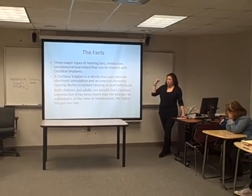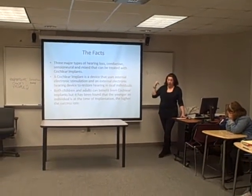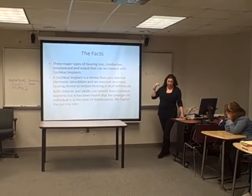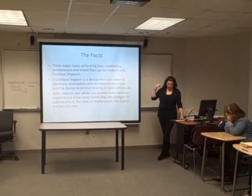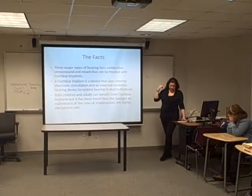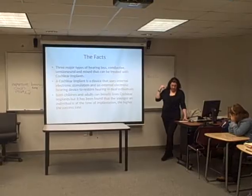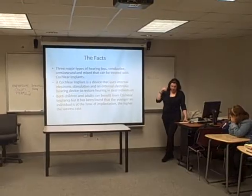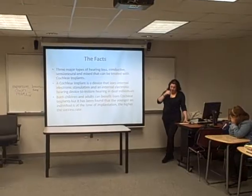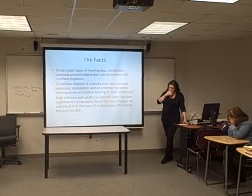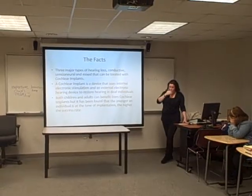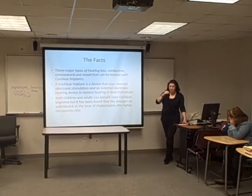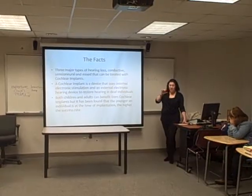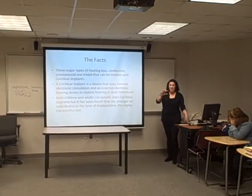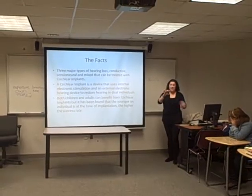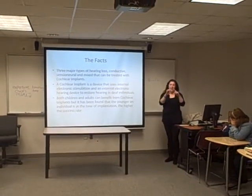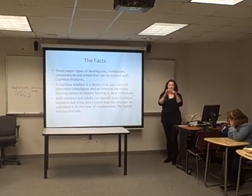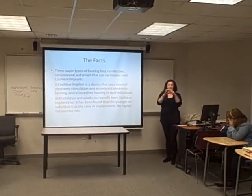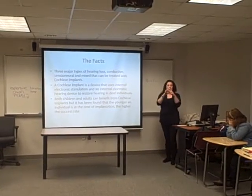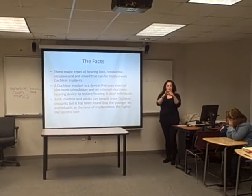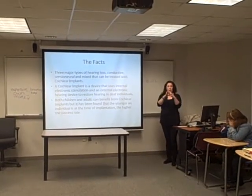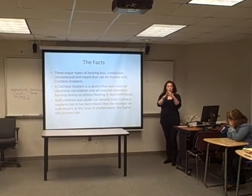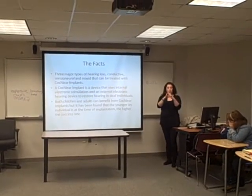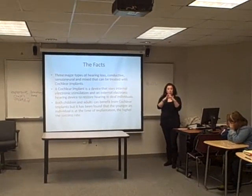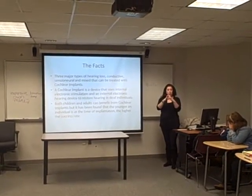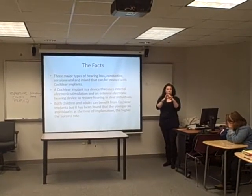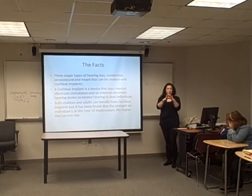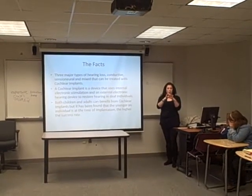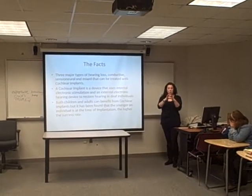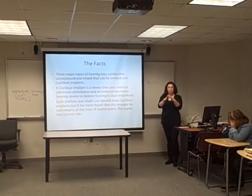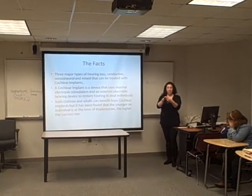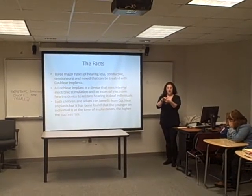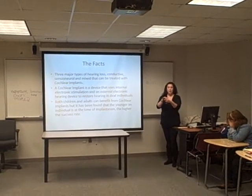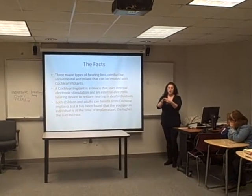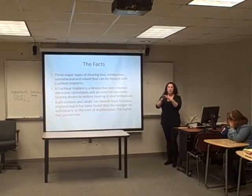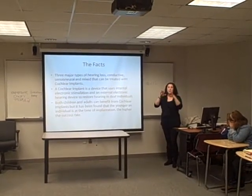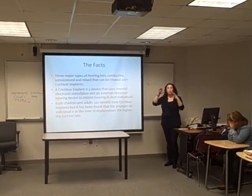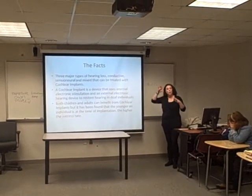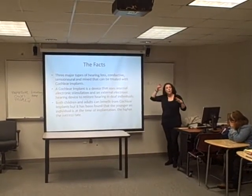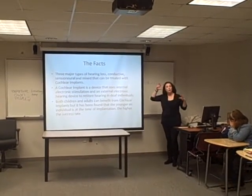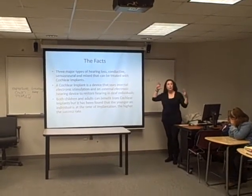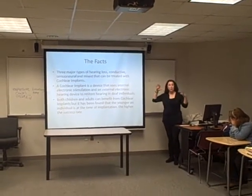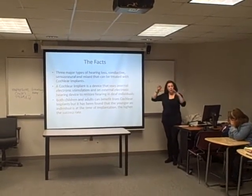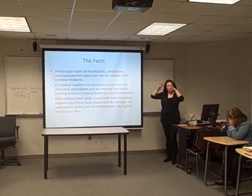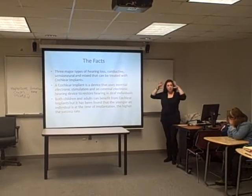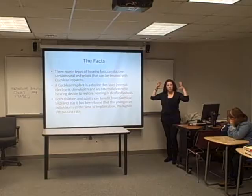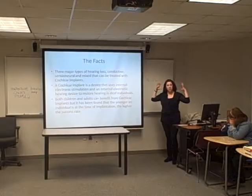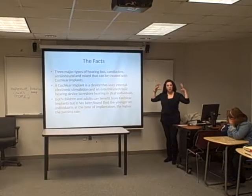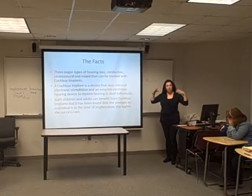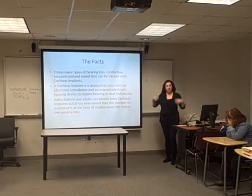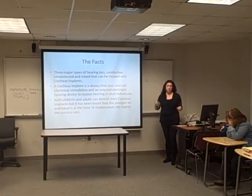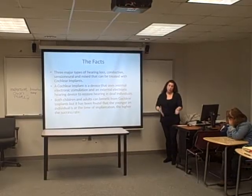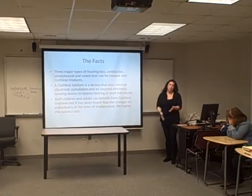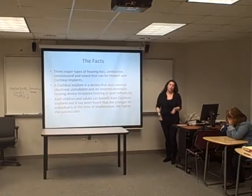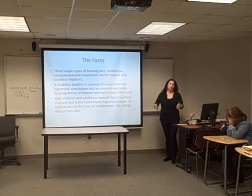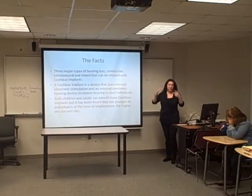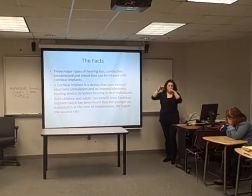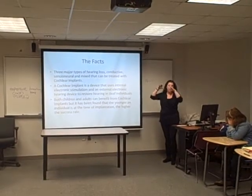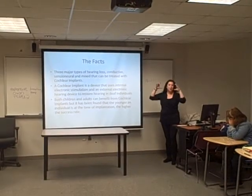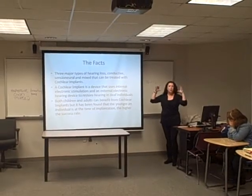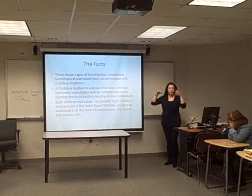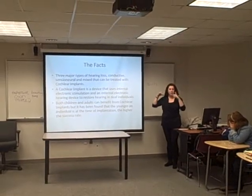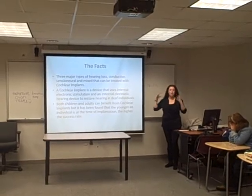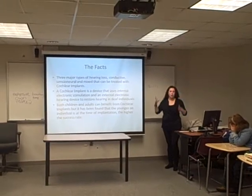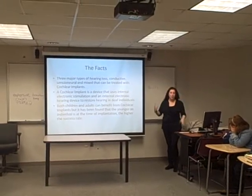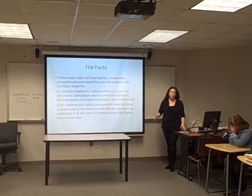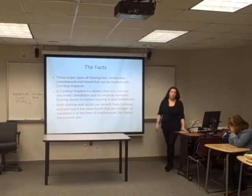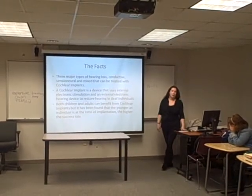the magnet in, it's encased in like a rubber casing, so it stretches especially in children, as their